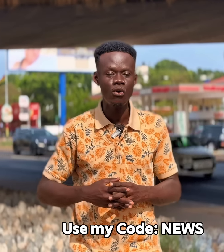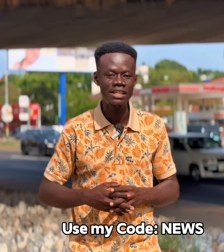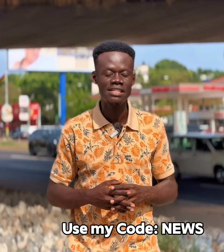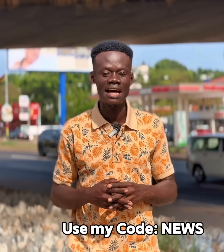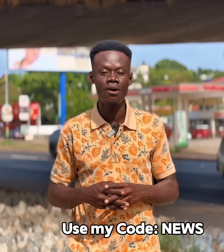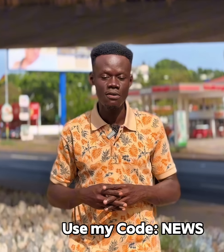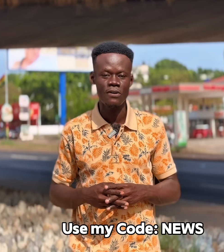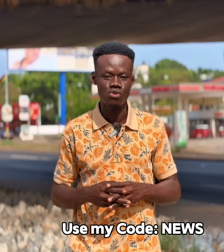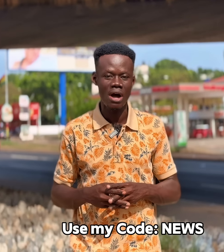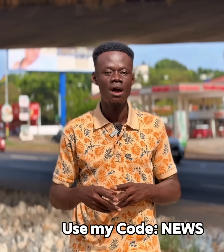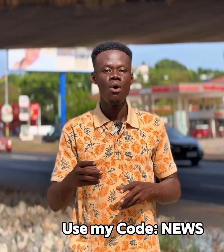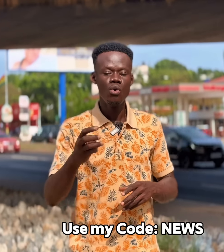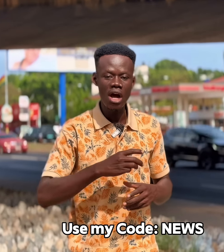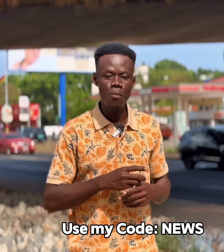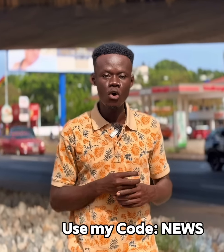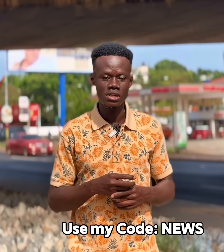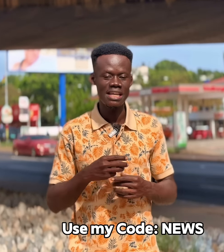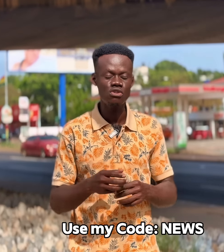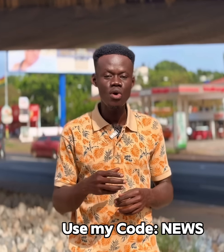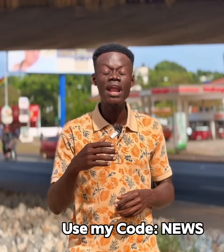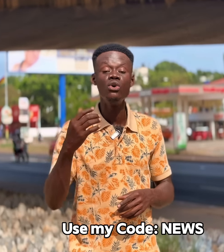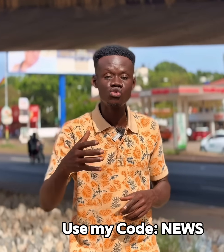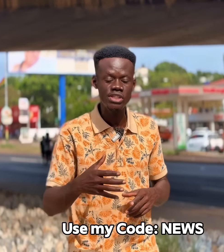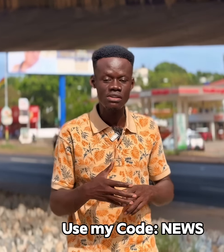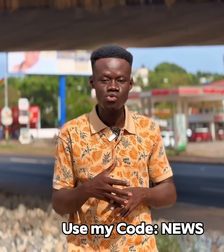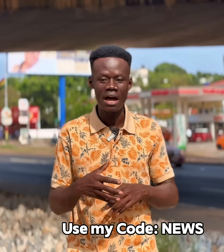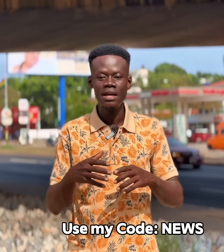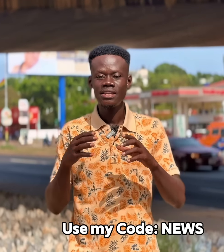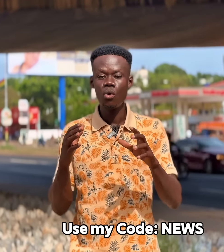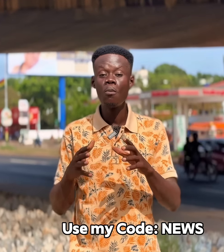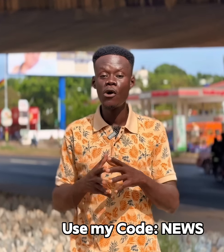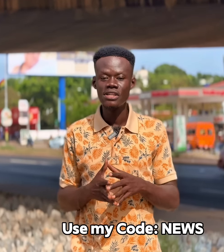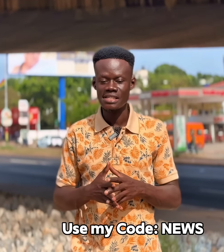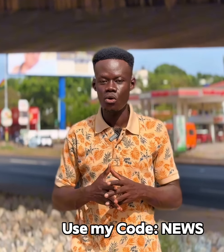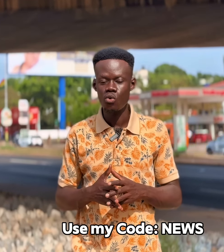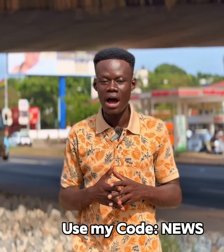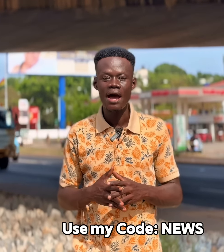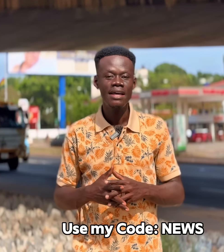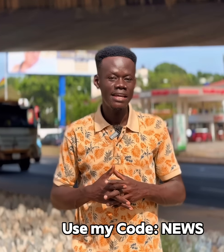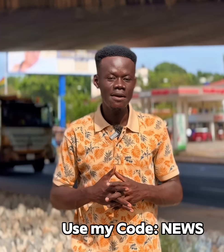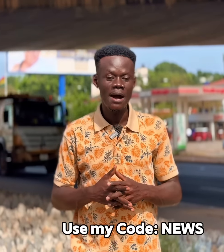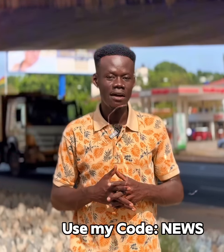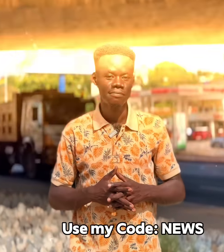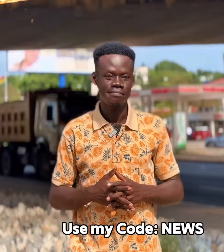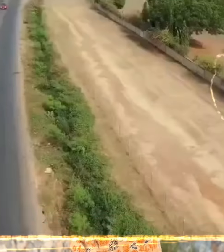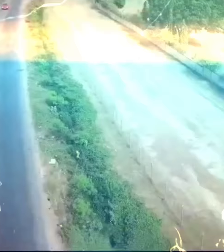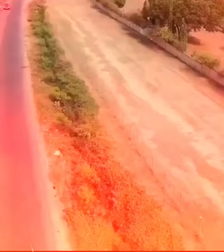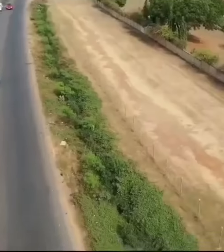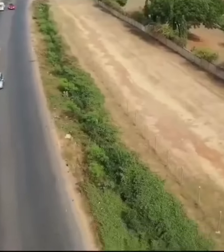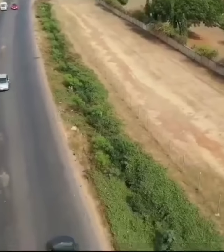can register or LemFi so a unya bonus. Sanso and use to chance so a ye wo bonuses ahodwa ye dema.